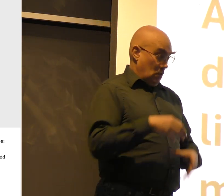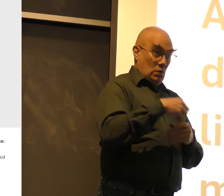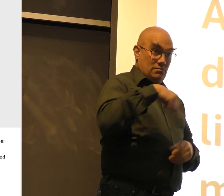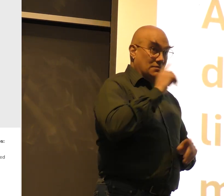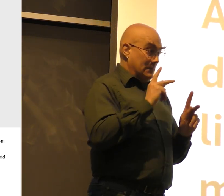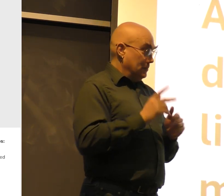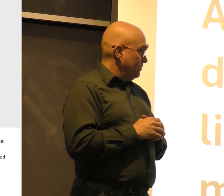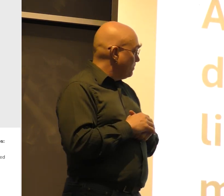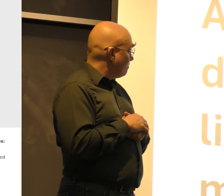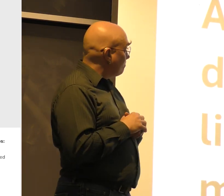anyone, including us as deaf people.